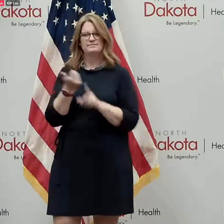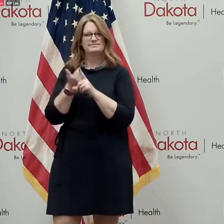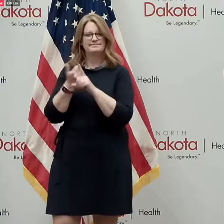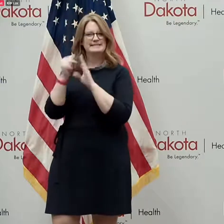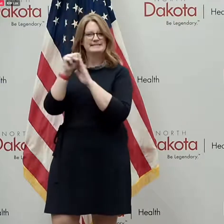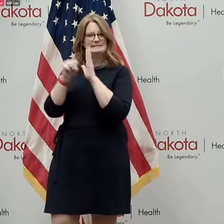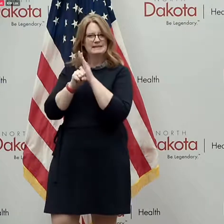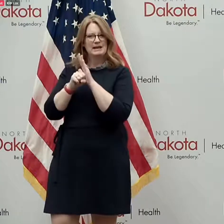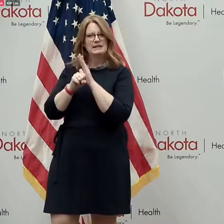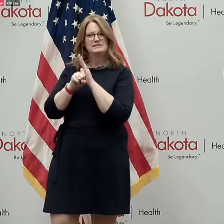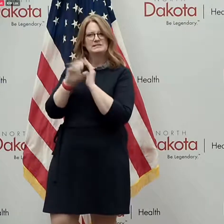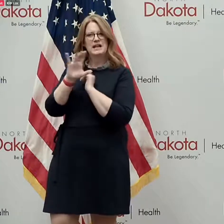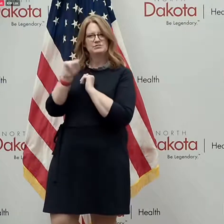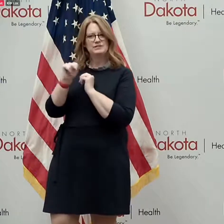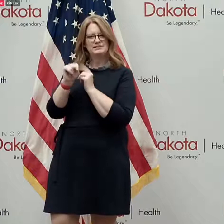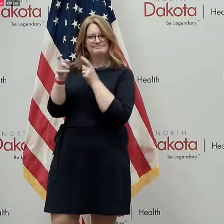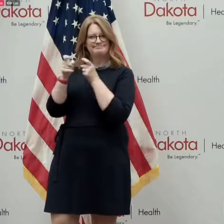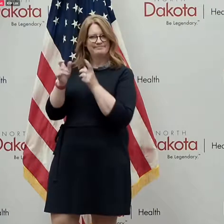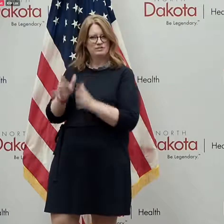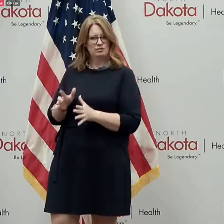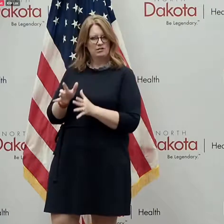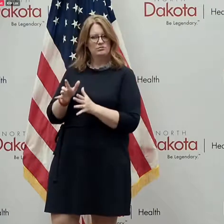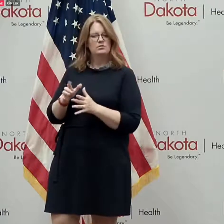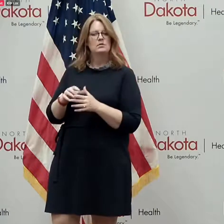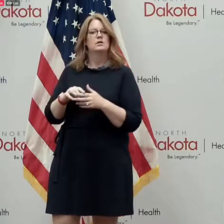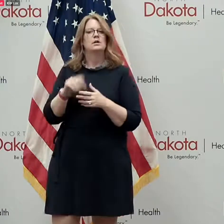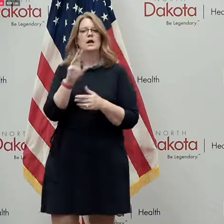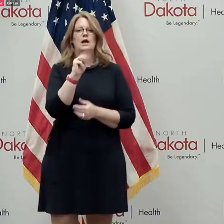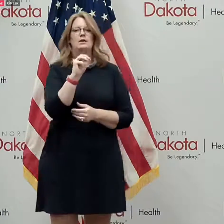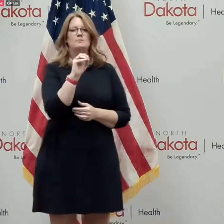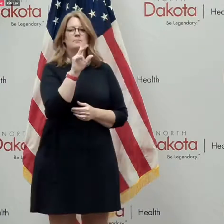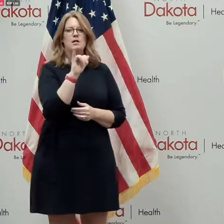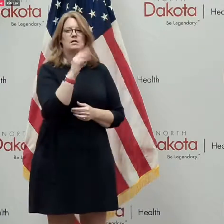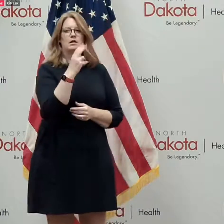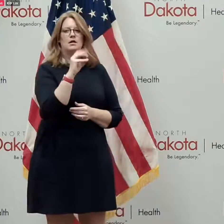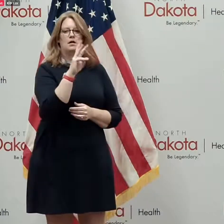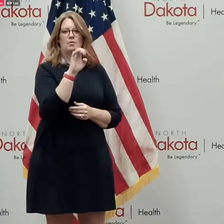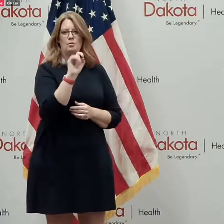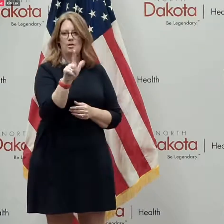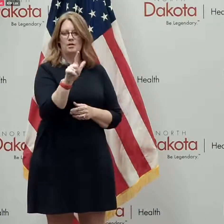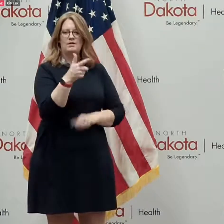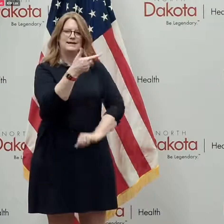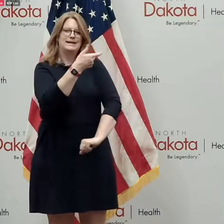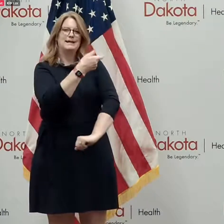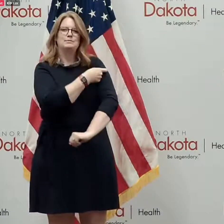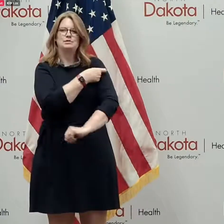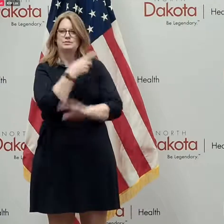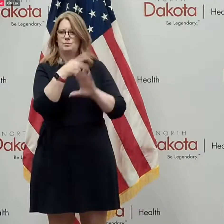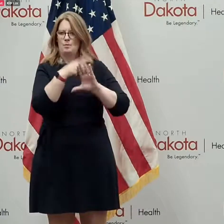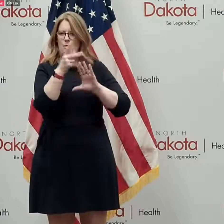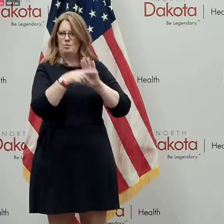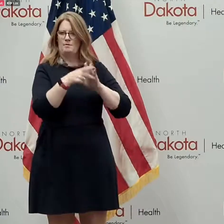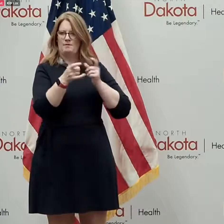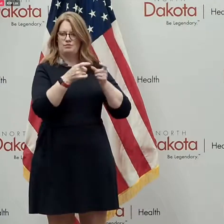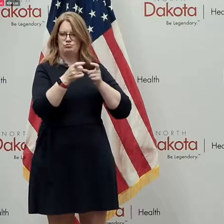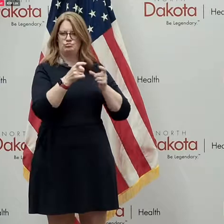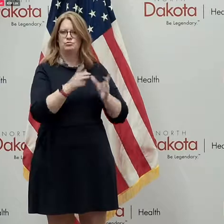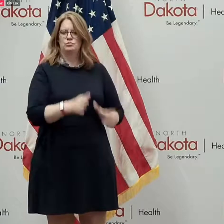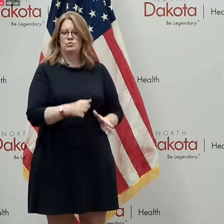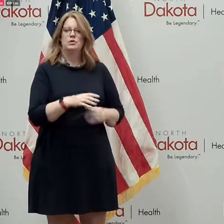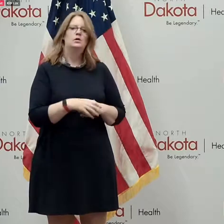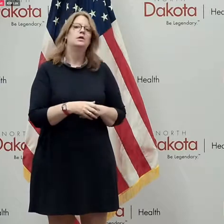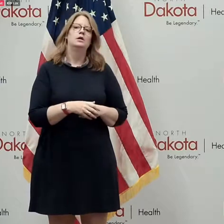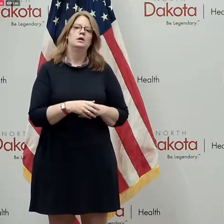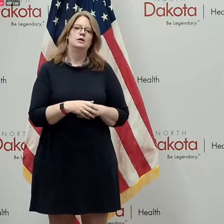tracing administrator, and Molly Howell, our immunization program manager. I